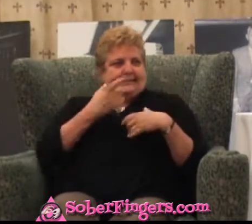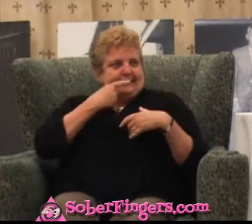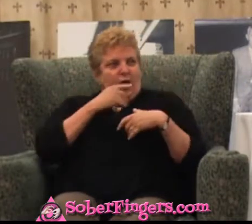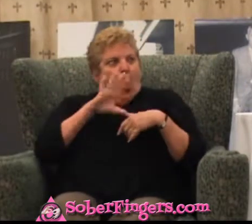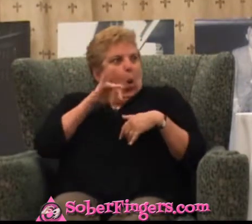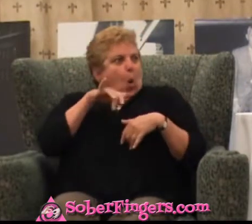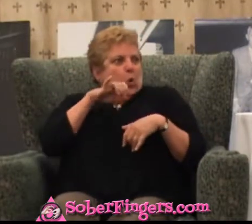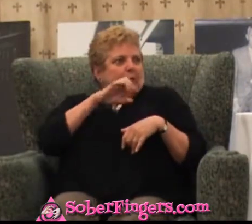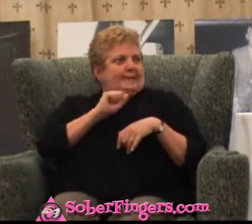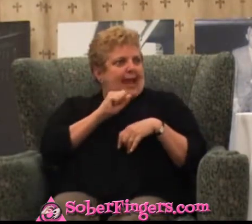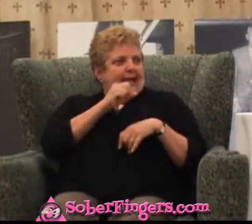answer.